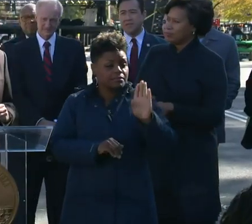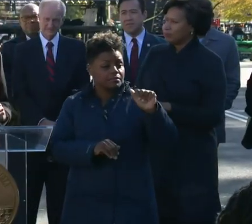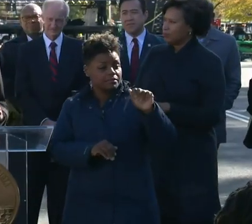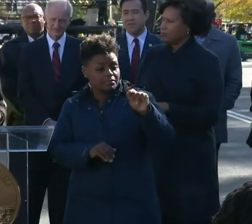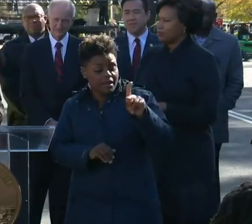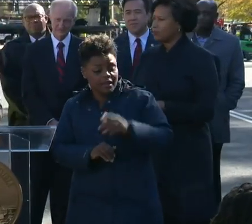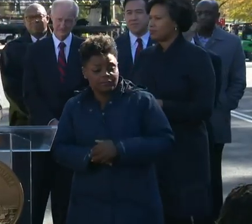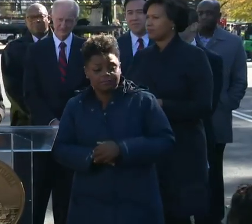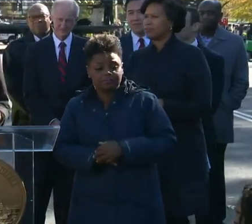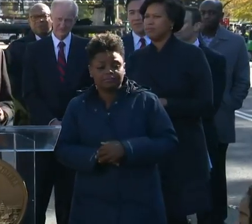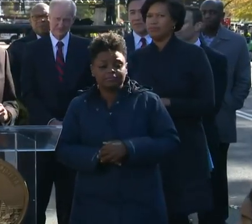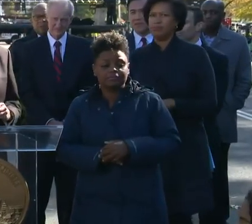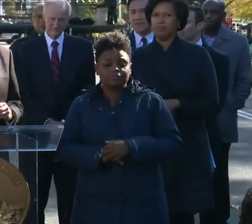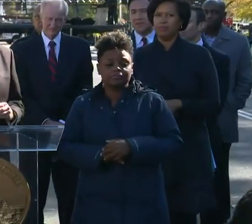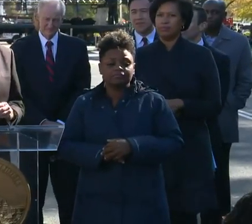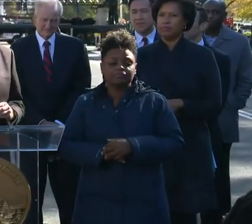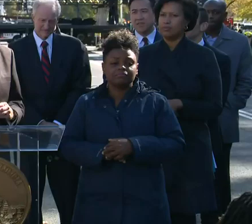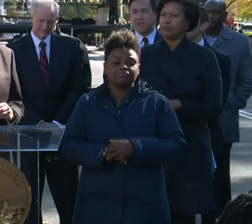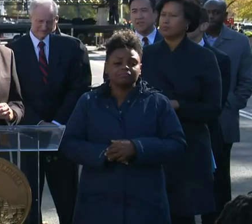What do you expect to be the